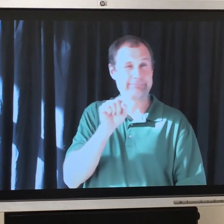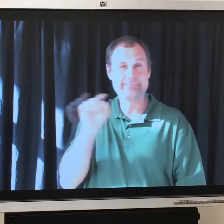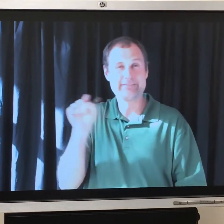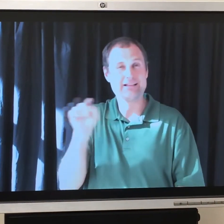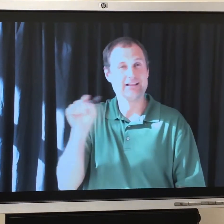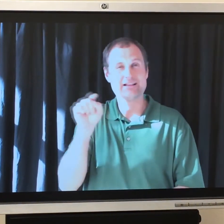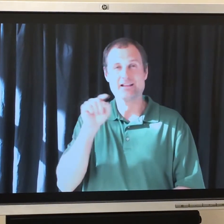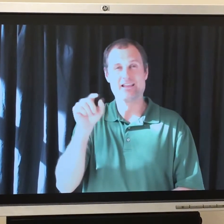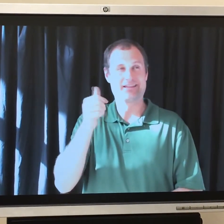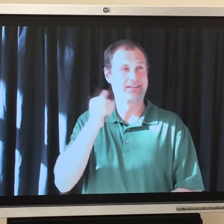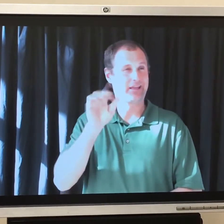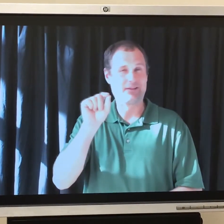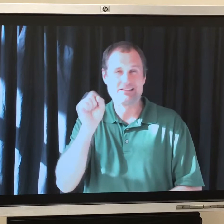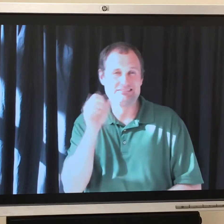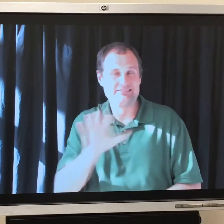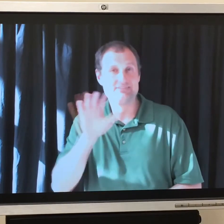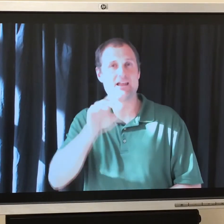Now, a long time ago in the 1900s,